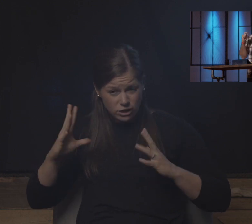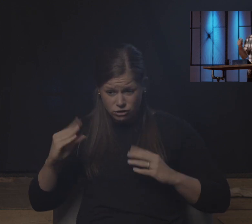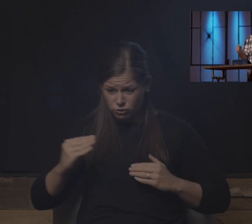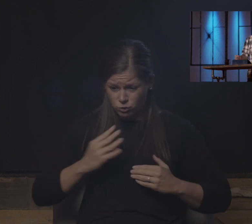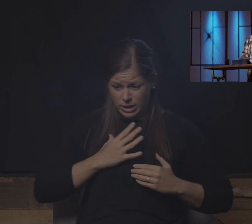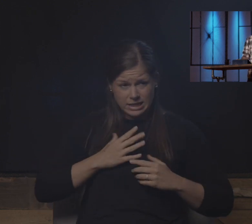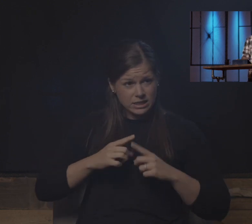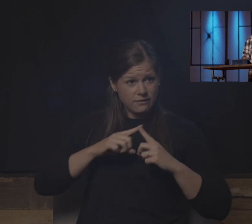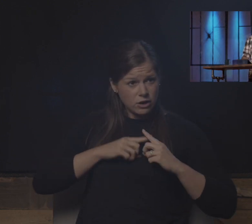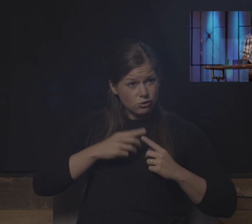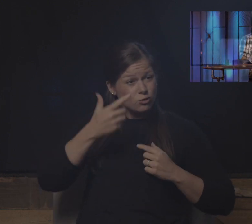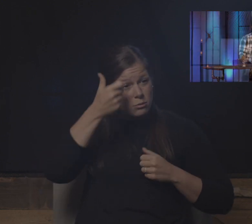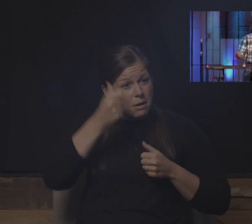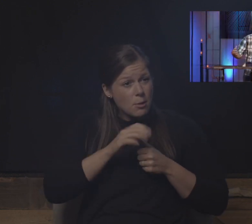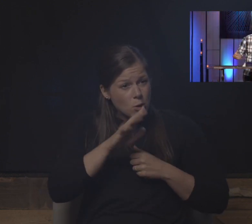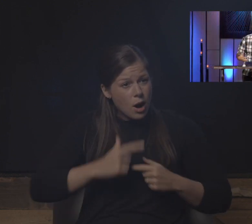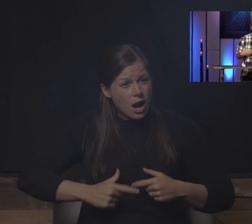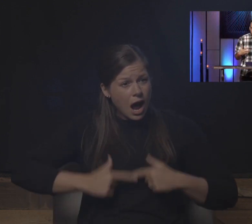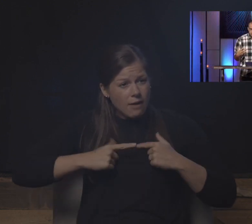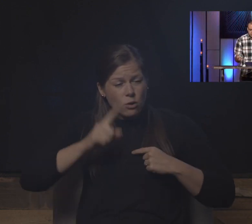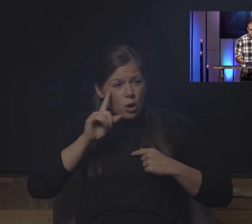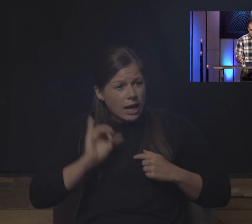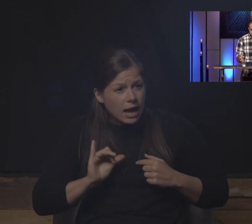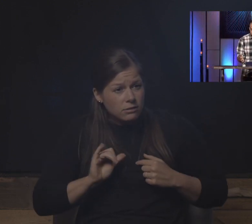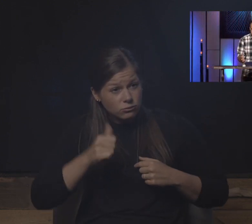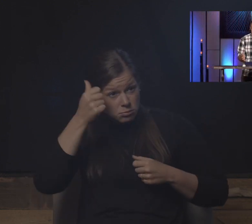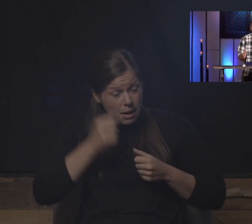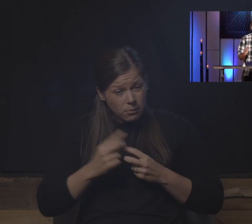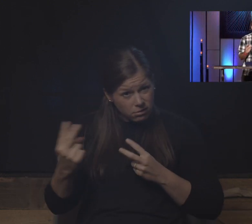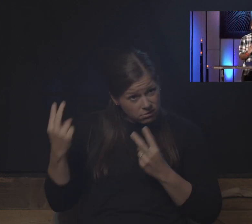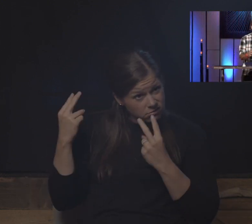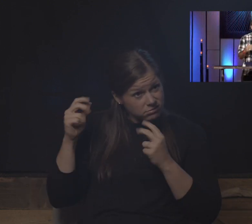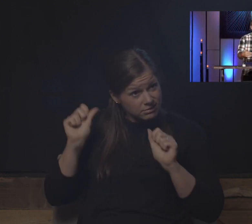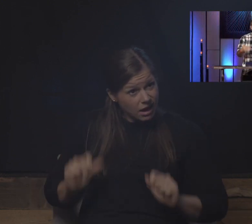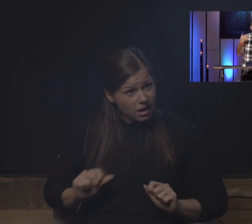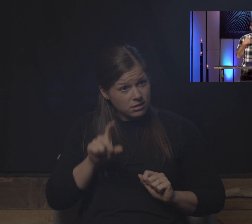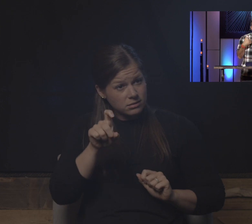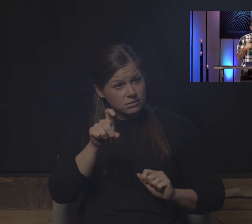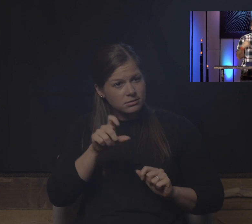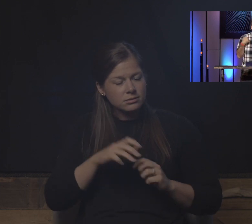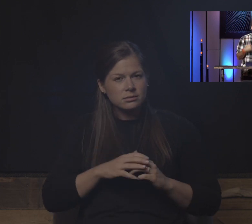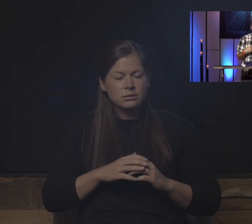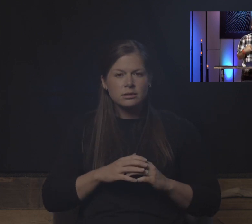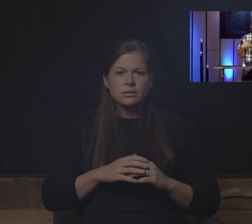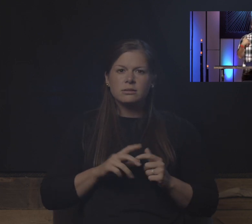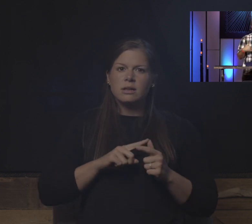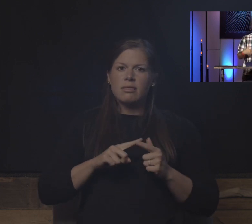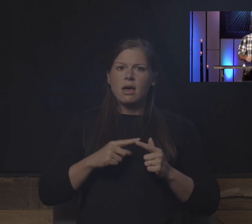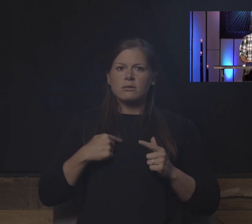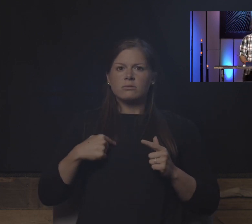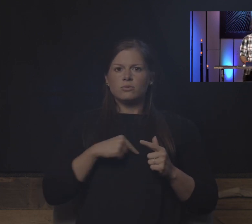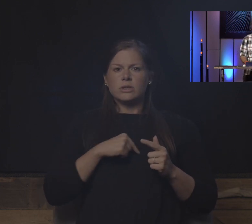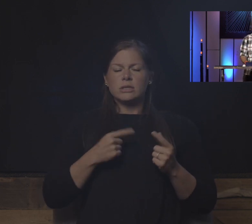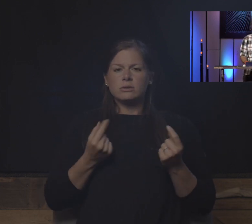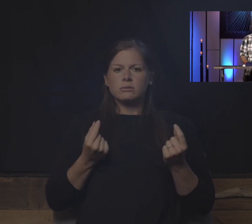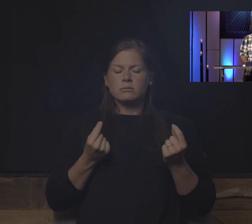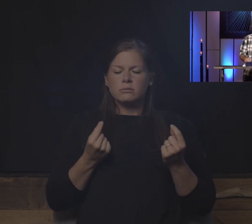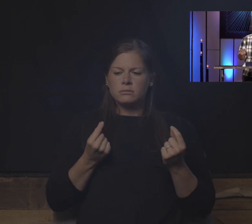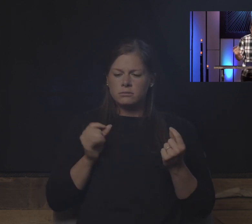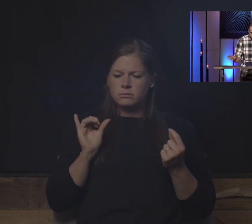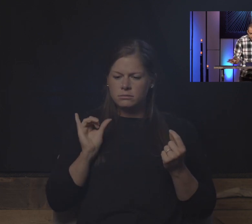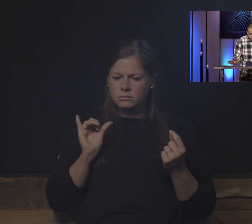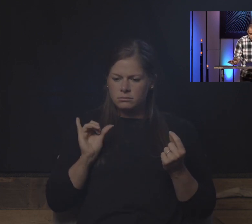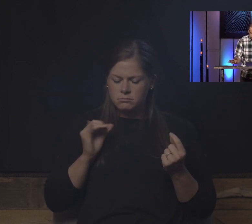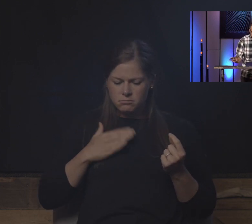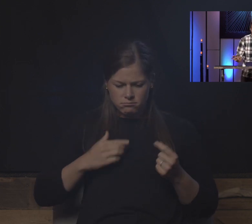reminding them of their past. We grow in love towards non-Christians as we remember our own past as non-Christians.